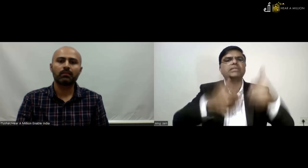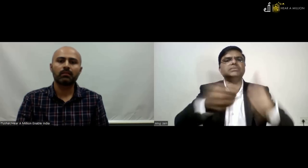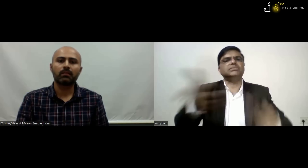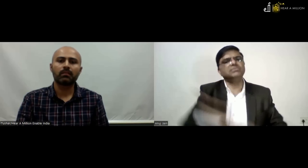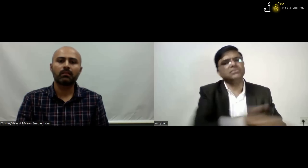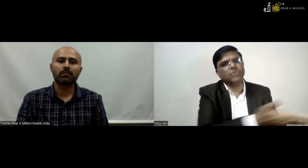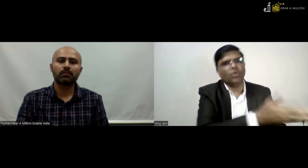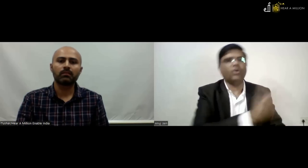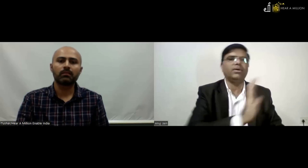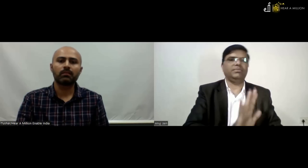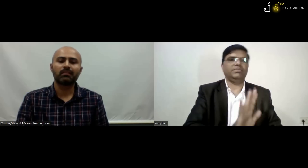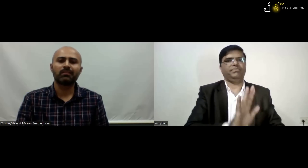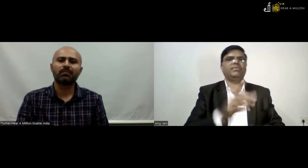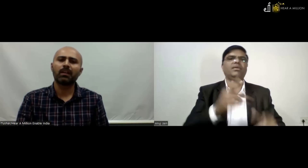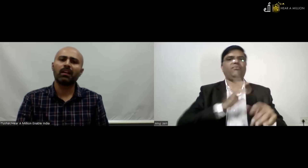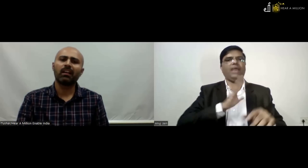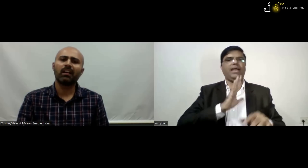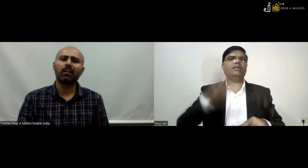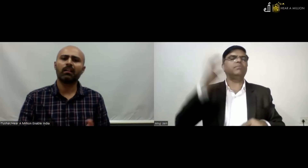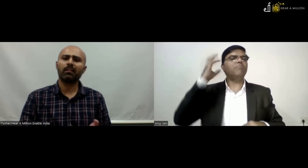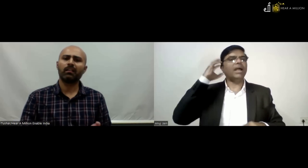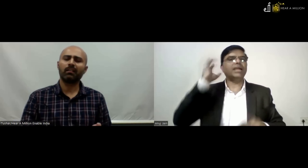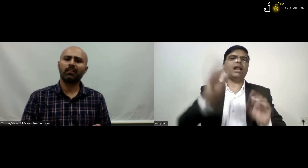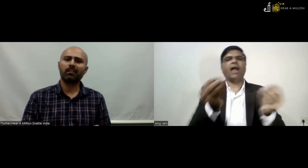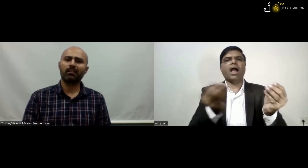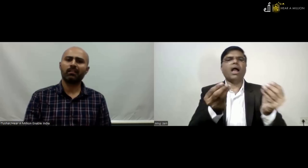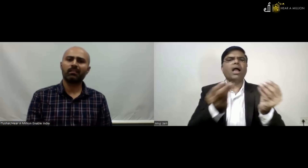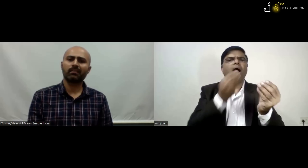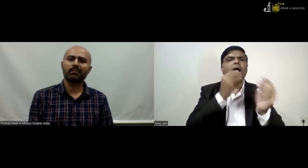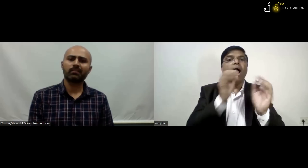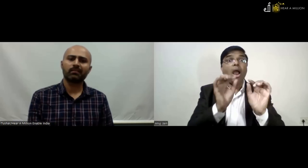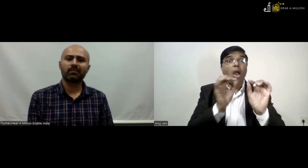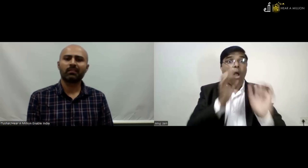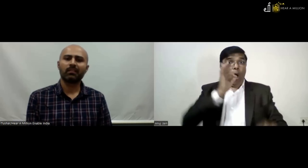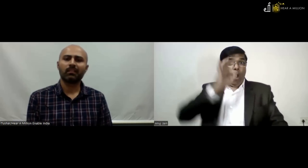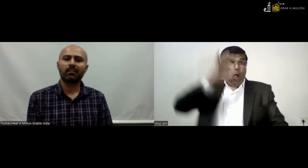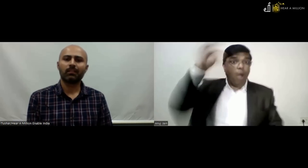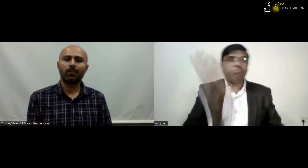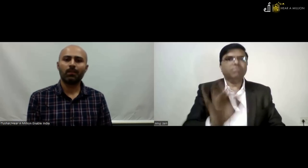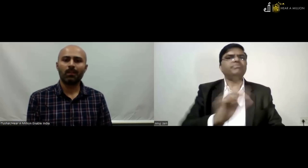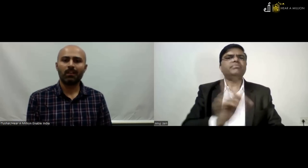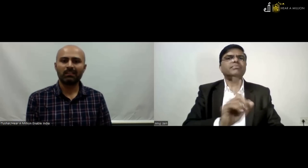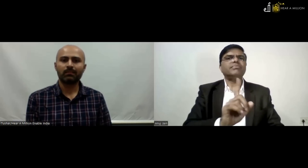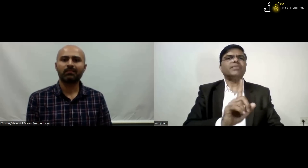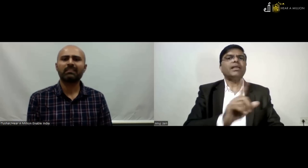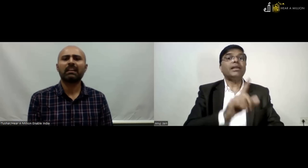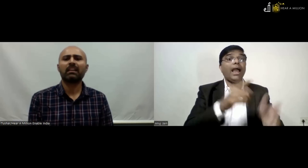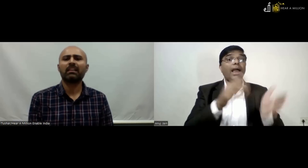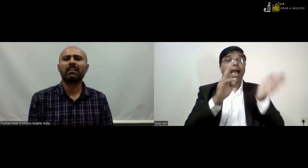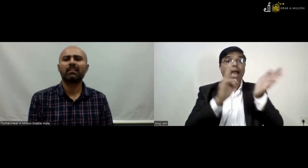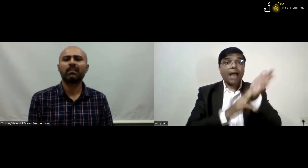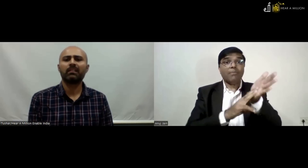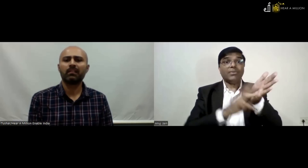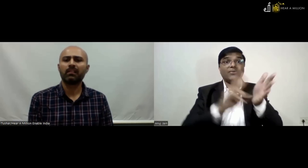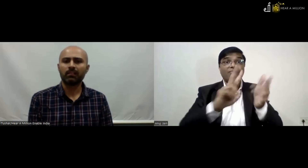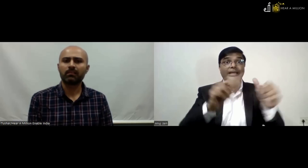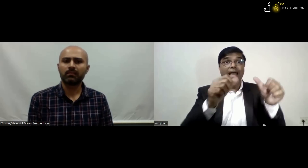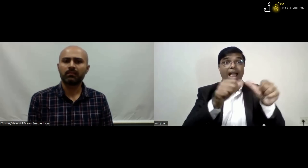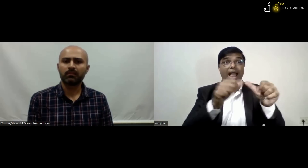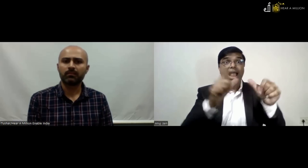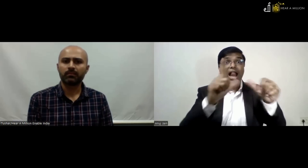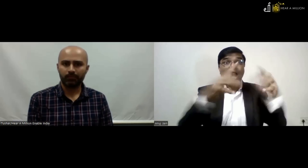passed. There would be a driving license test which was allowed to deaf and hard of hearing people, but it was not